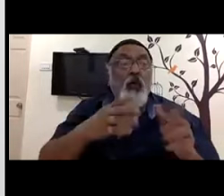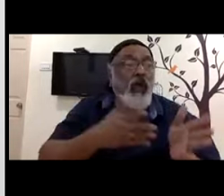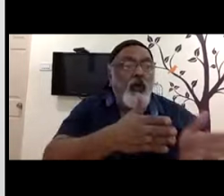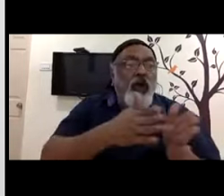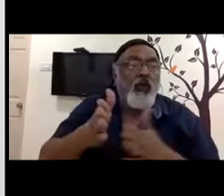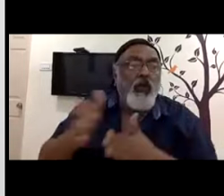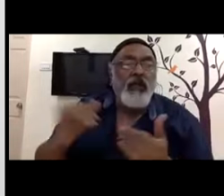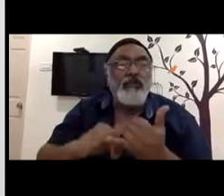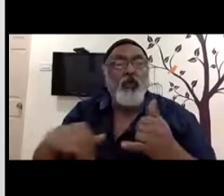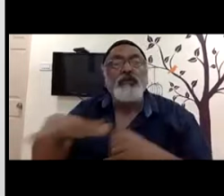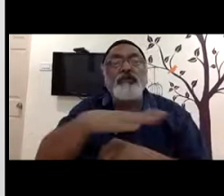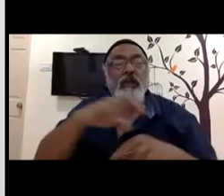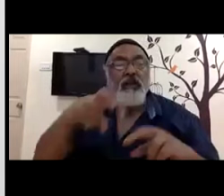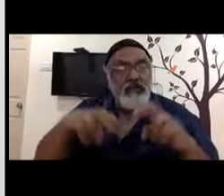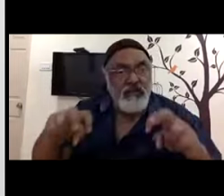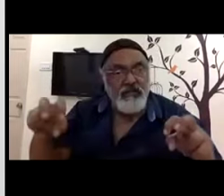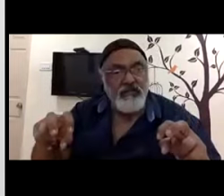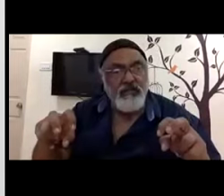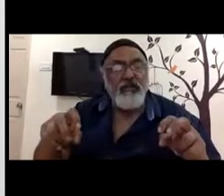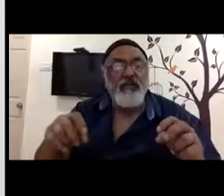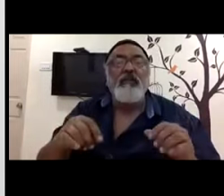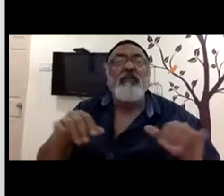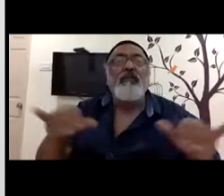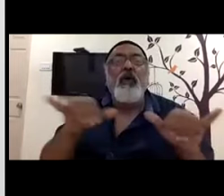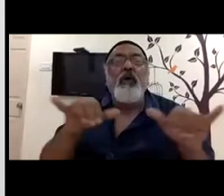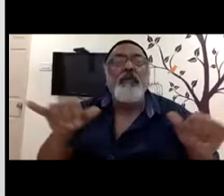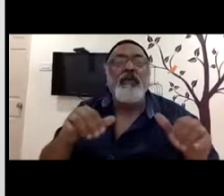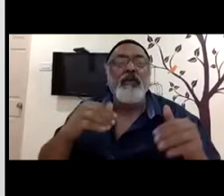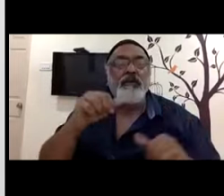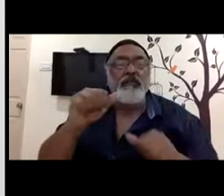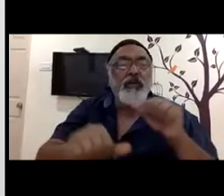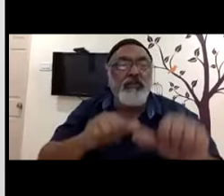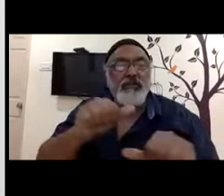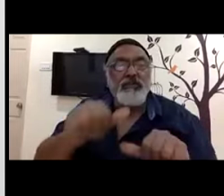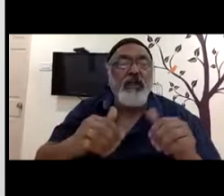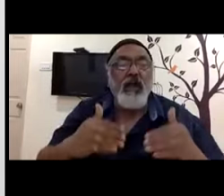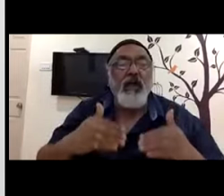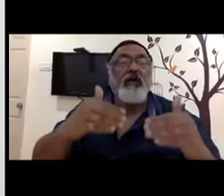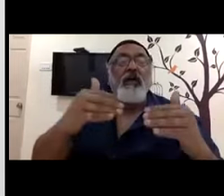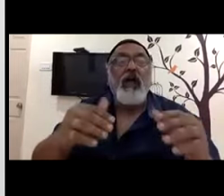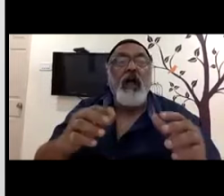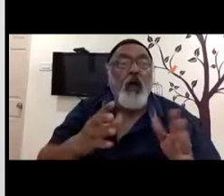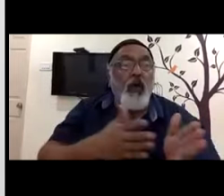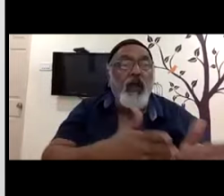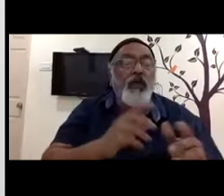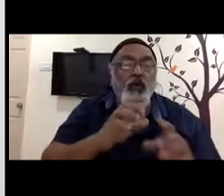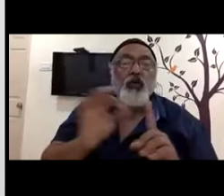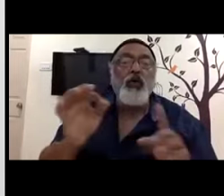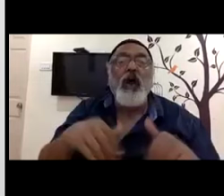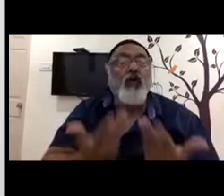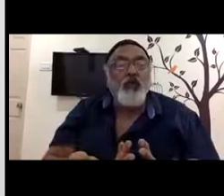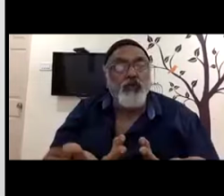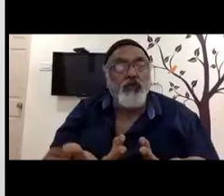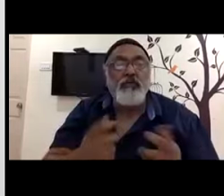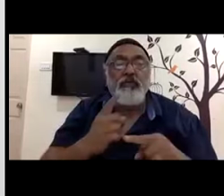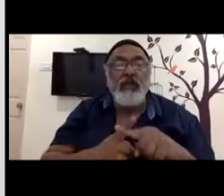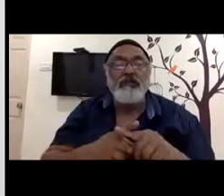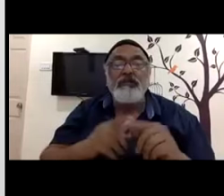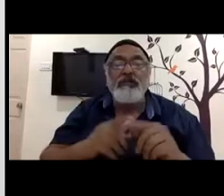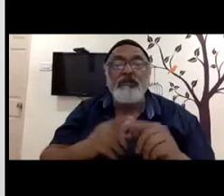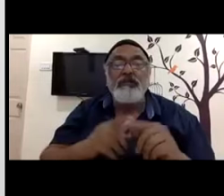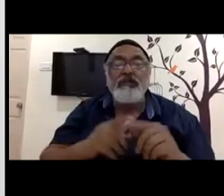this session. And I'll go into a little bit into the process and the methods and tools that are applied in